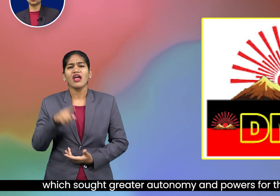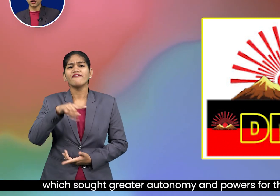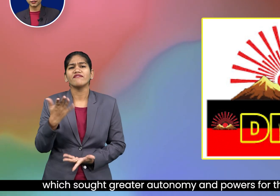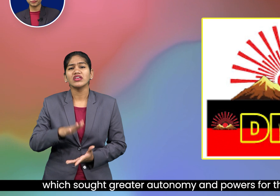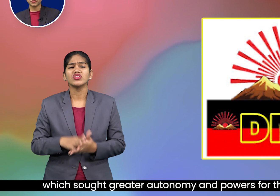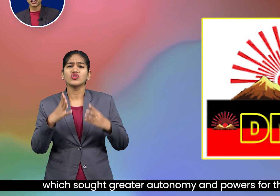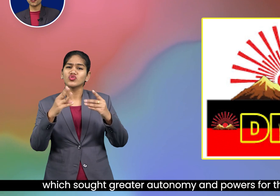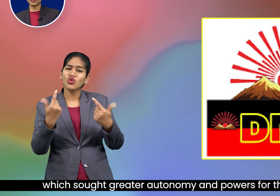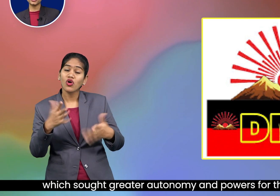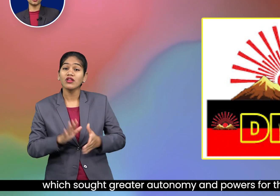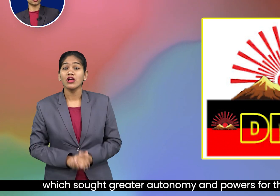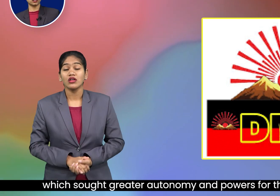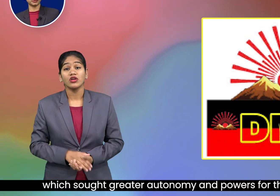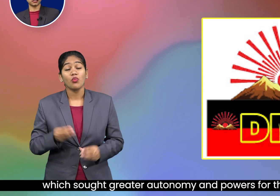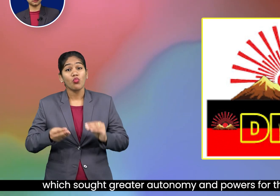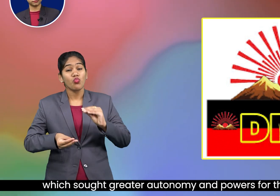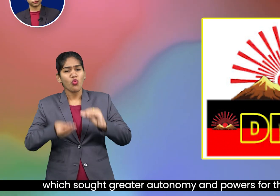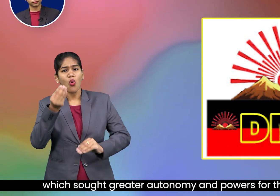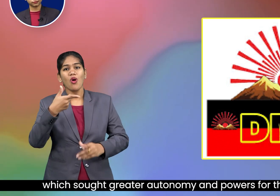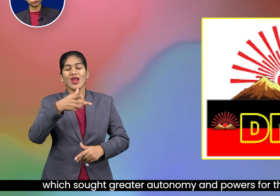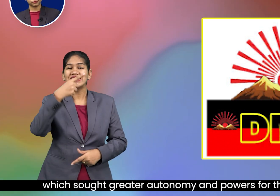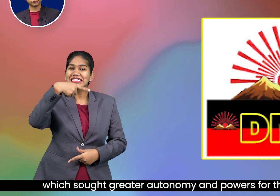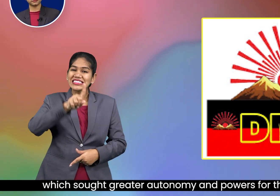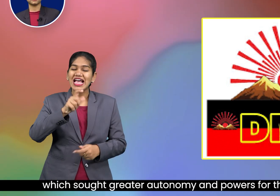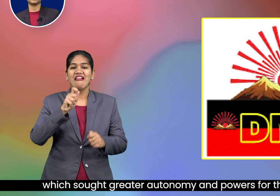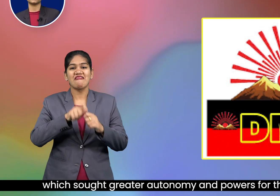which sought greater autonomy